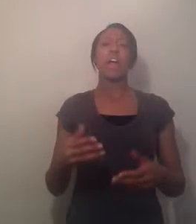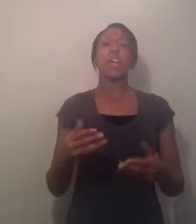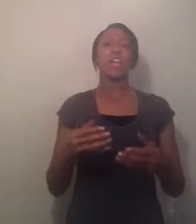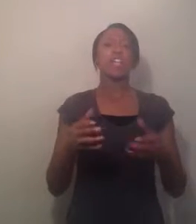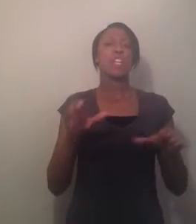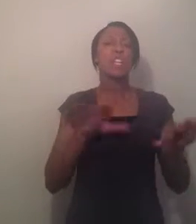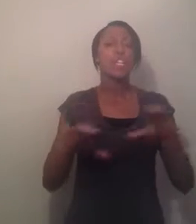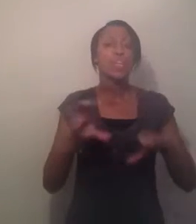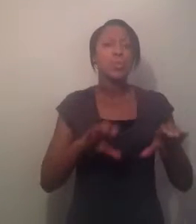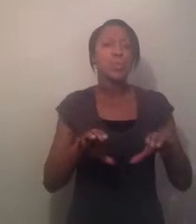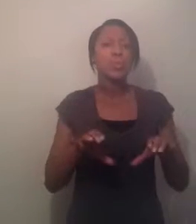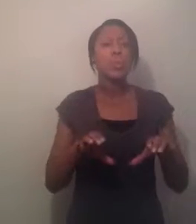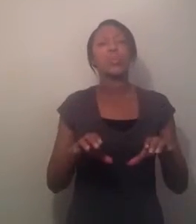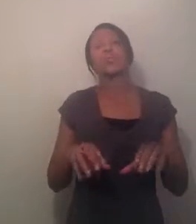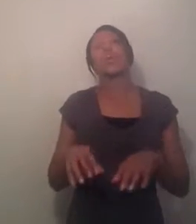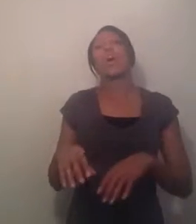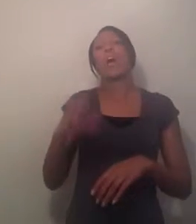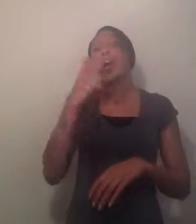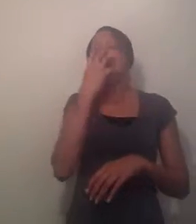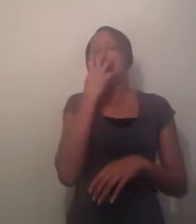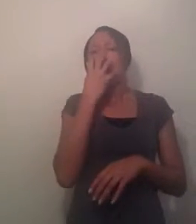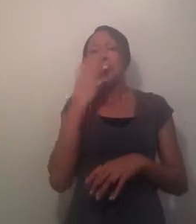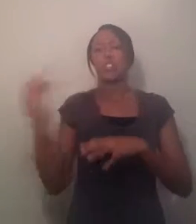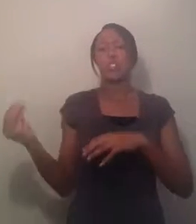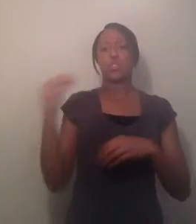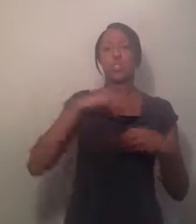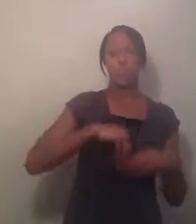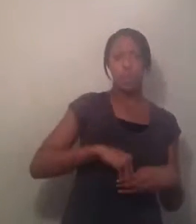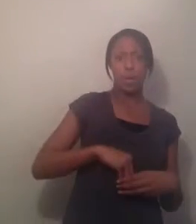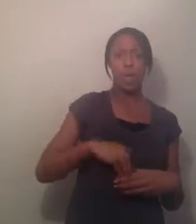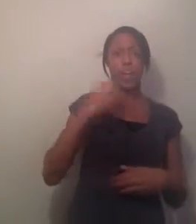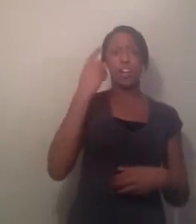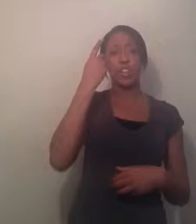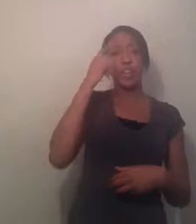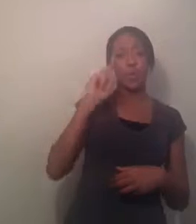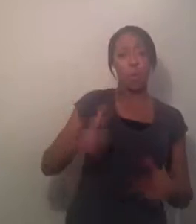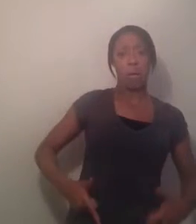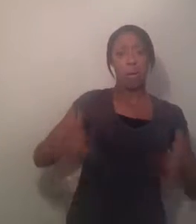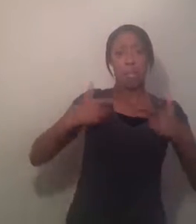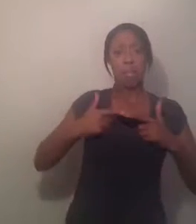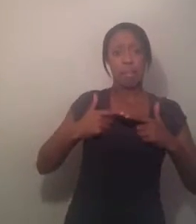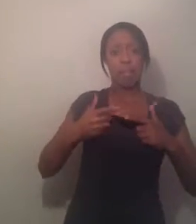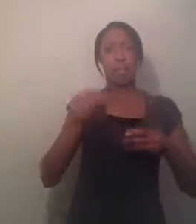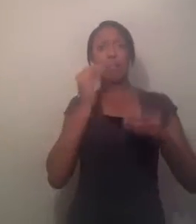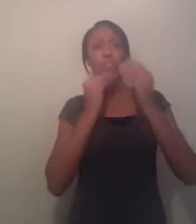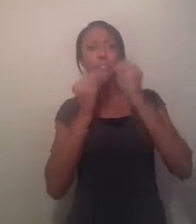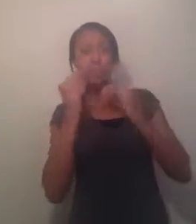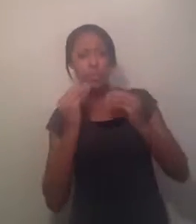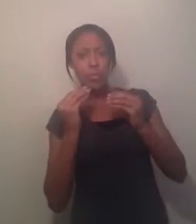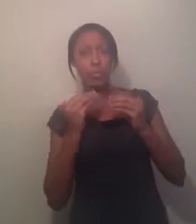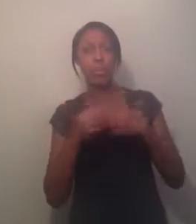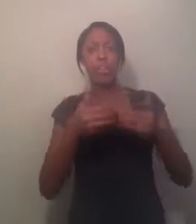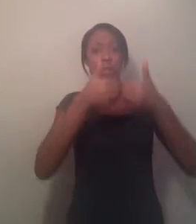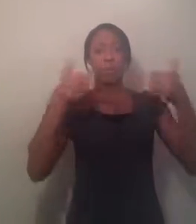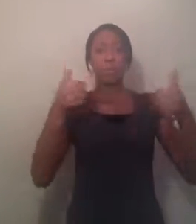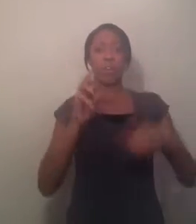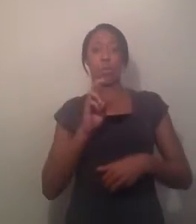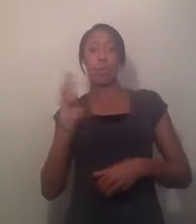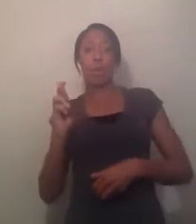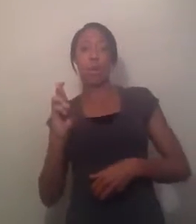body to burn its fuel, the nutrients in the food you eat. The lungs are divided into the right and left halves. Your right lung has